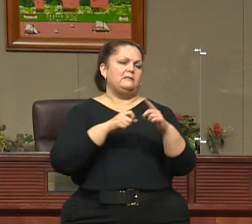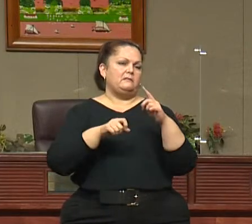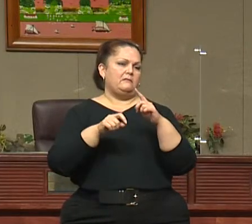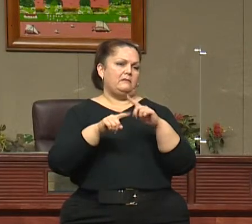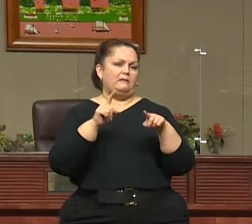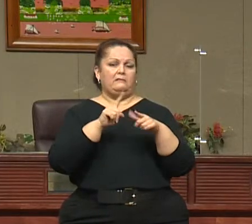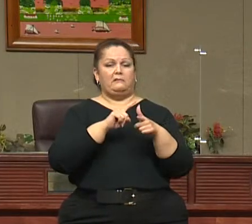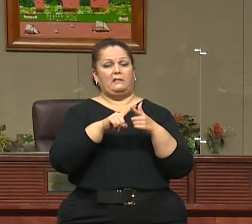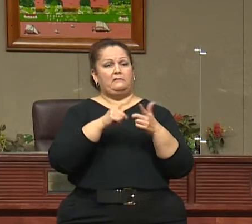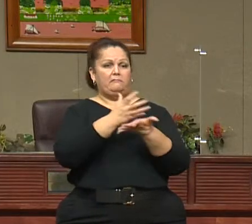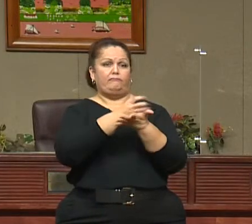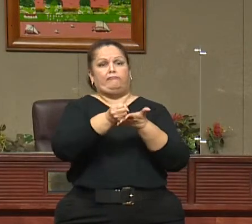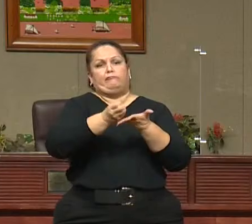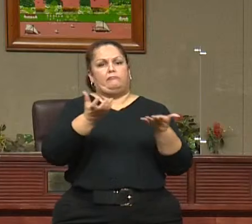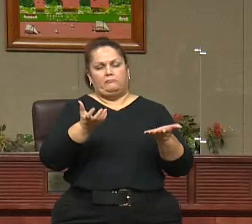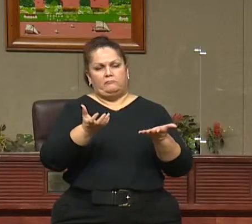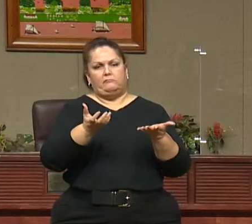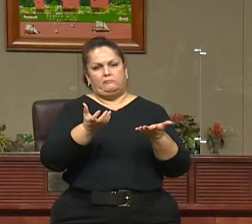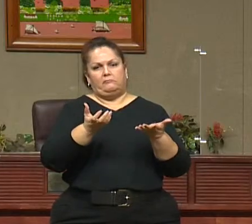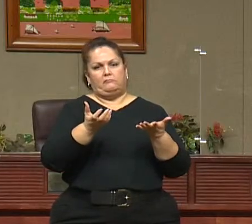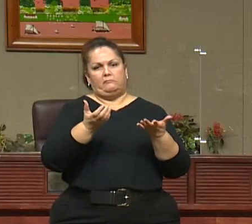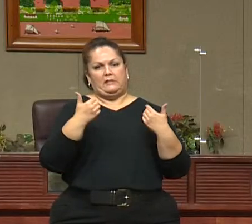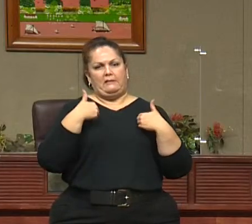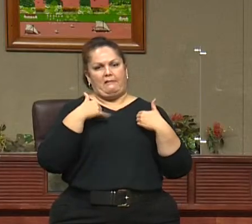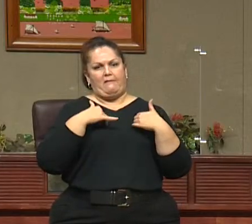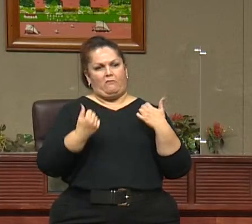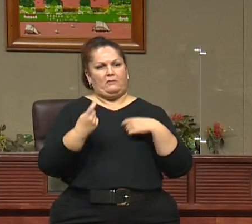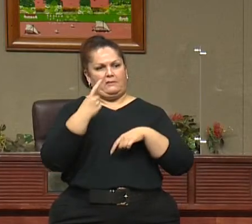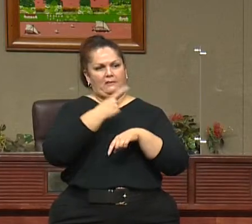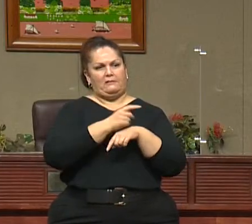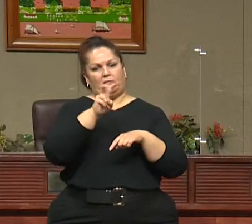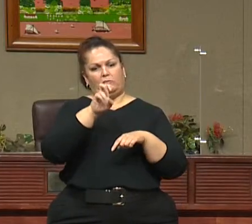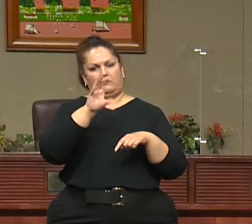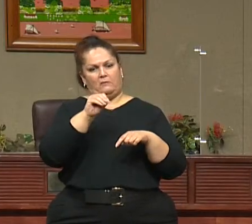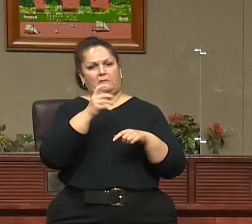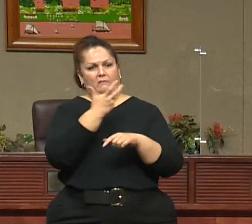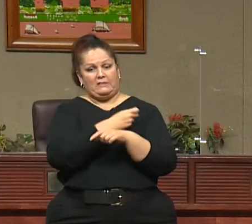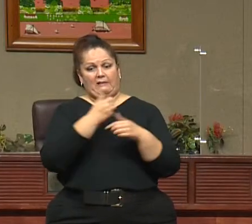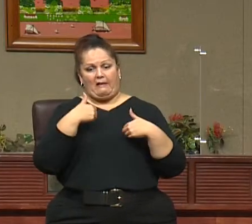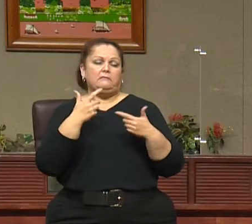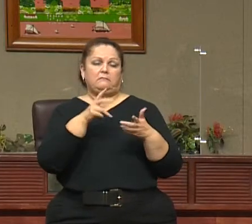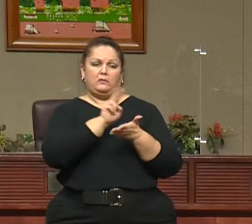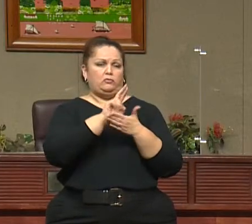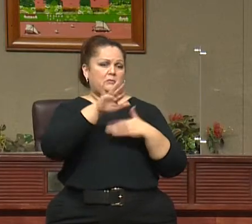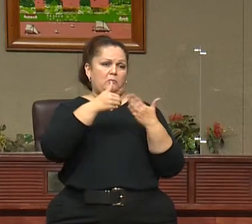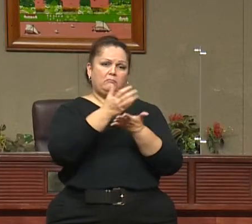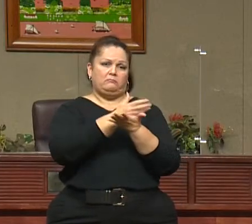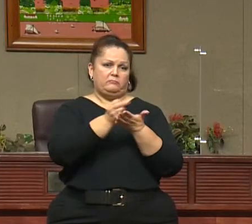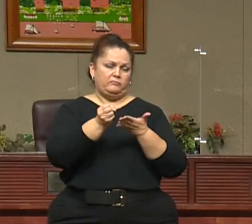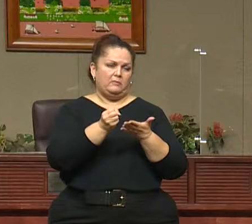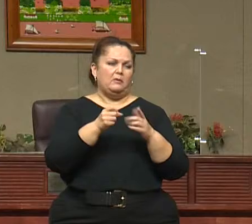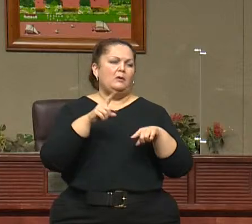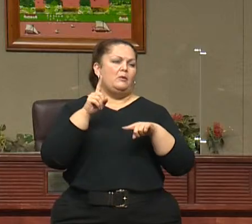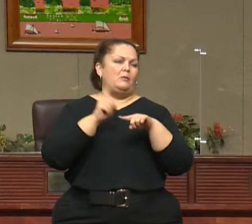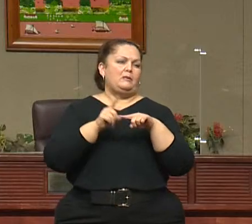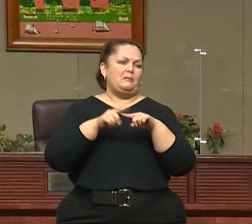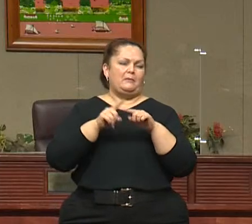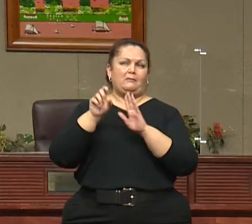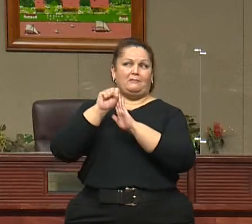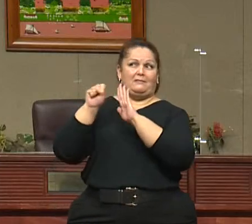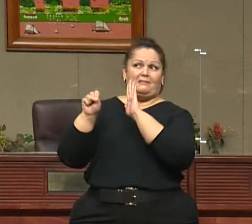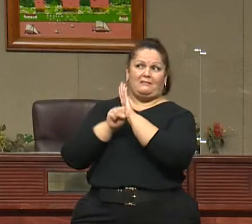available doses that was allotted for that particular mission. So we are dependent upon the